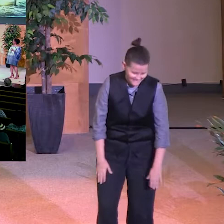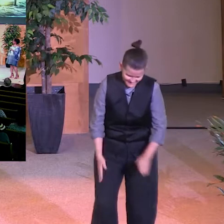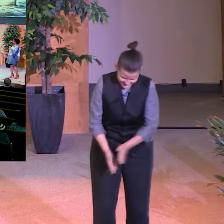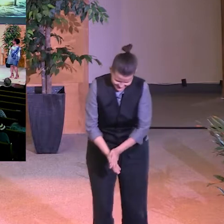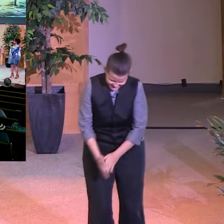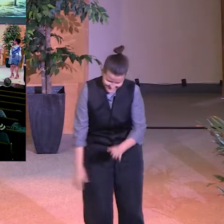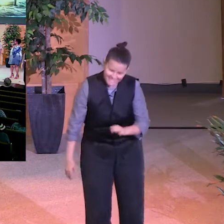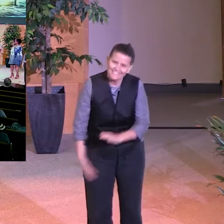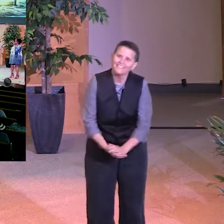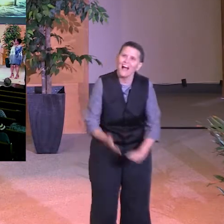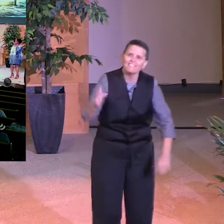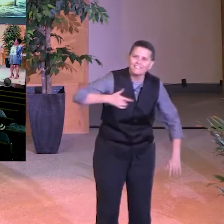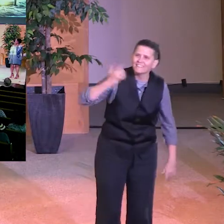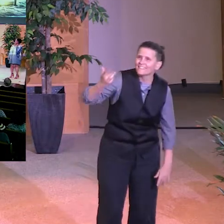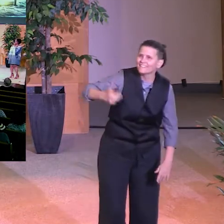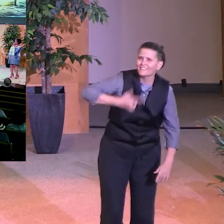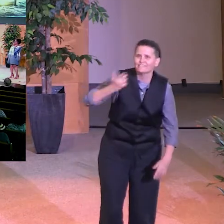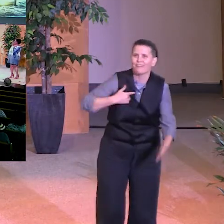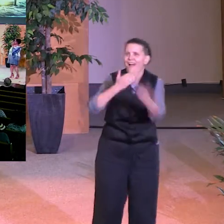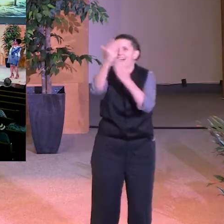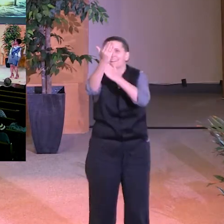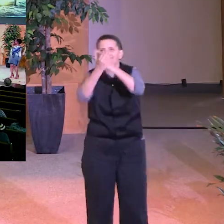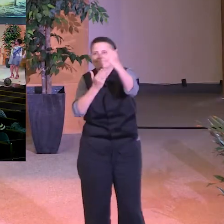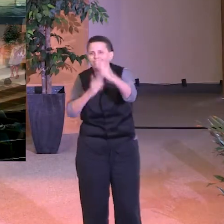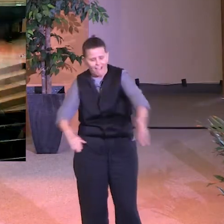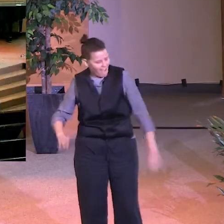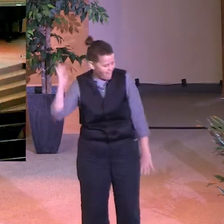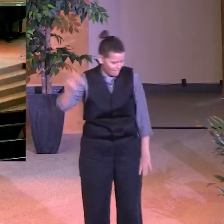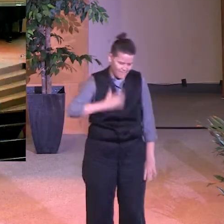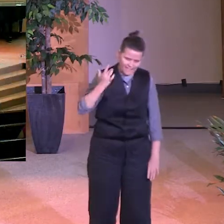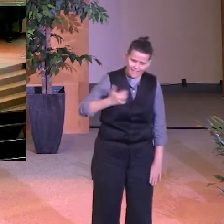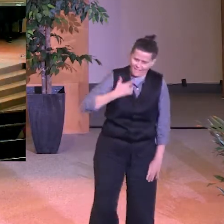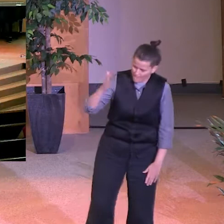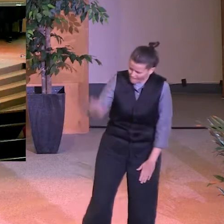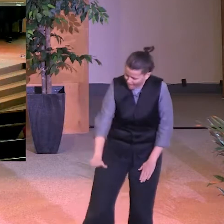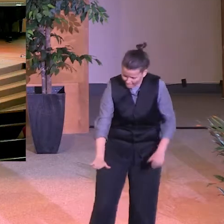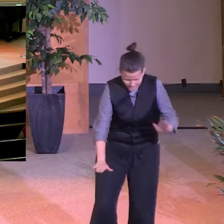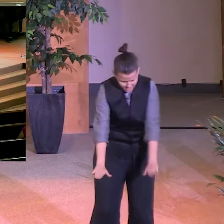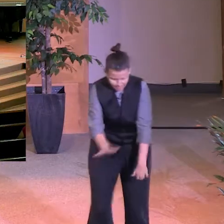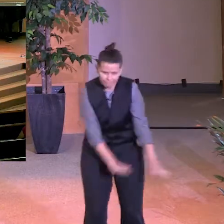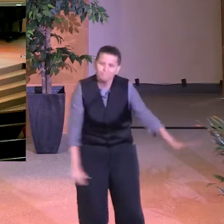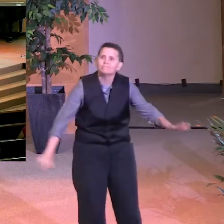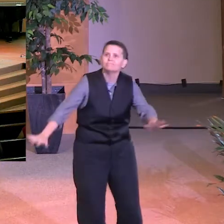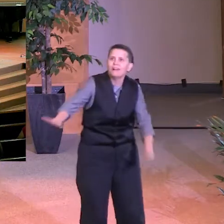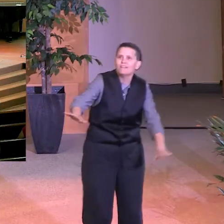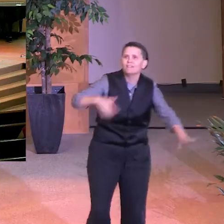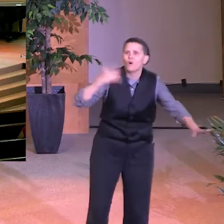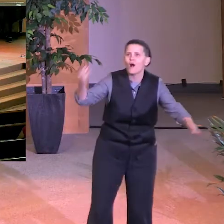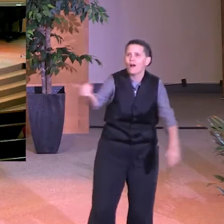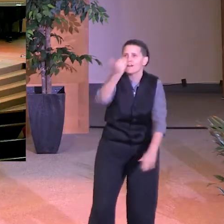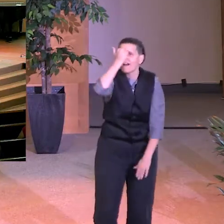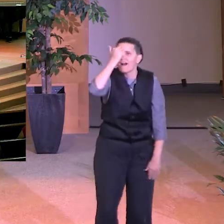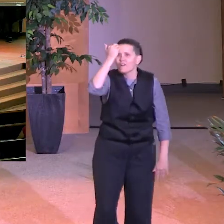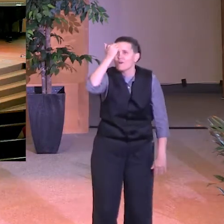I can feel it, Can feel it in my hands. feel it in my feet. Feel it in my feet. Oh, I know